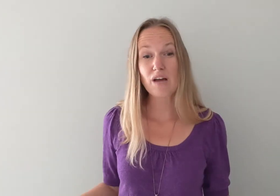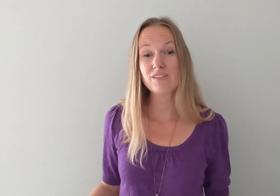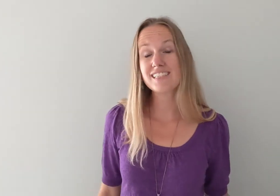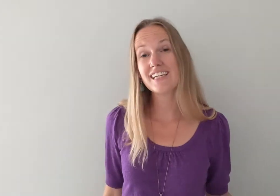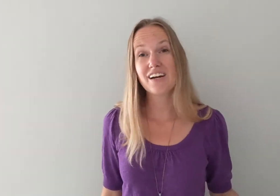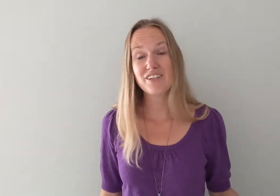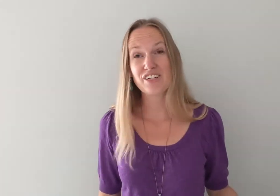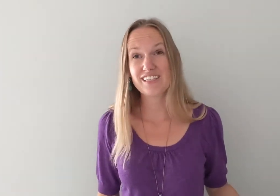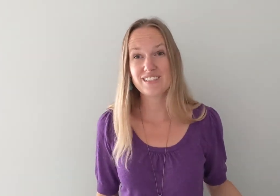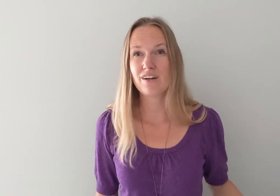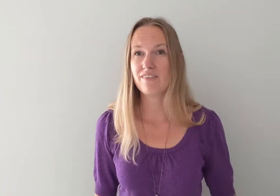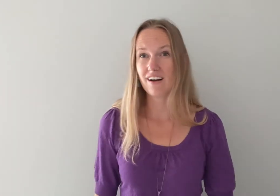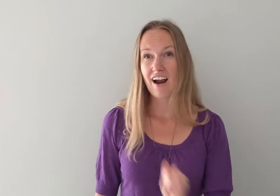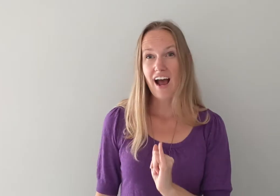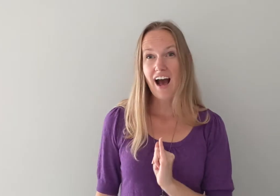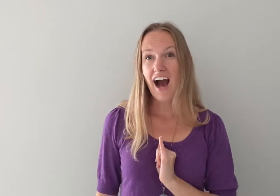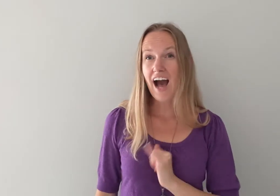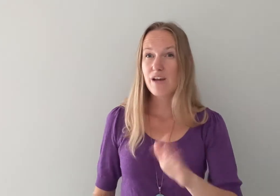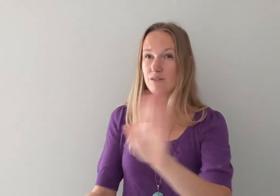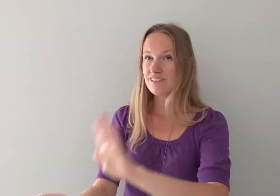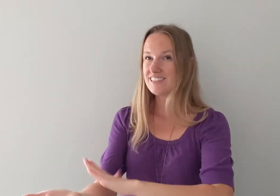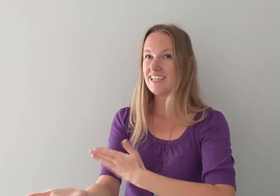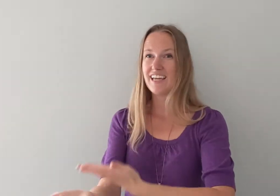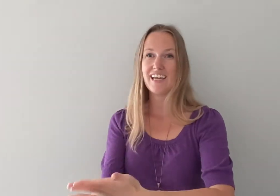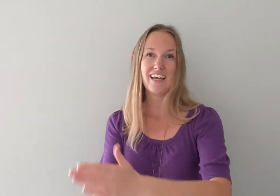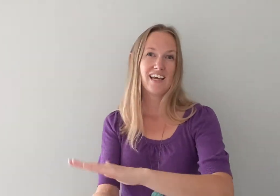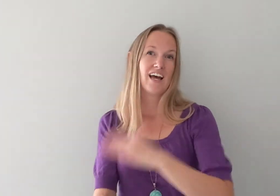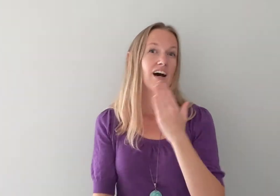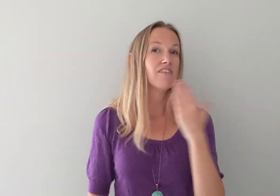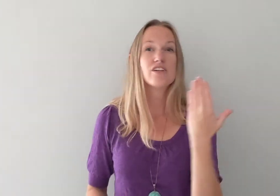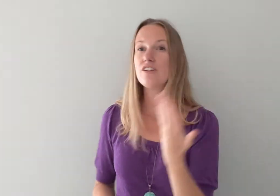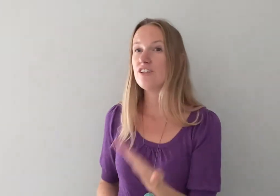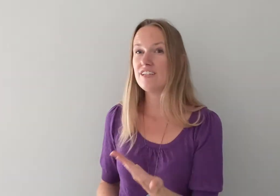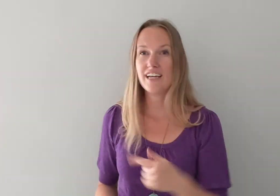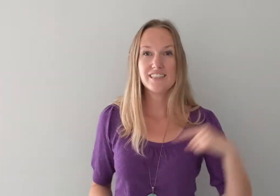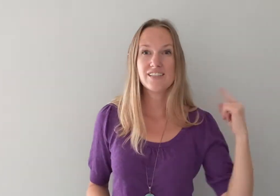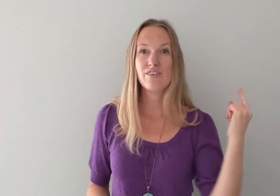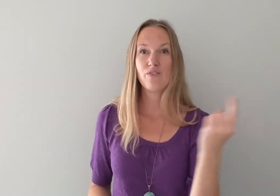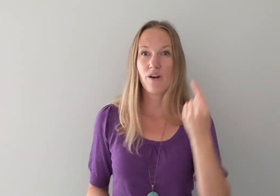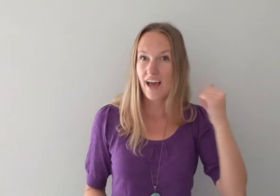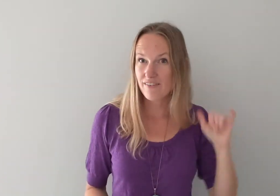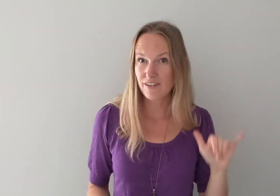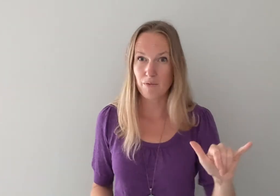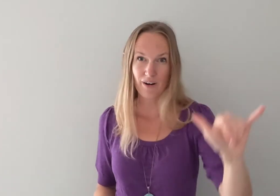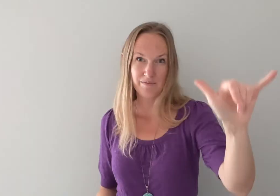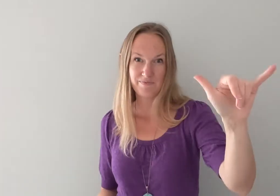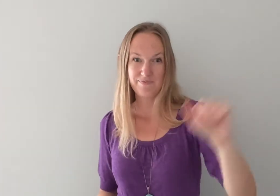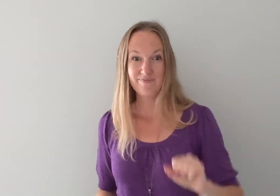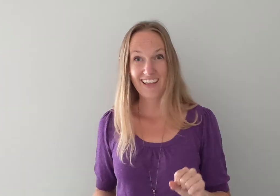will sing of your goodness forever. I will sing of your goodness forevermore. Okay,